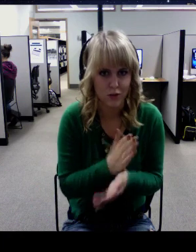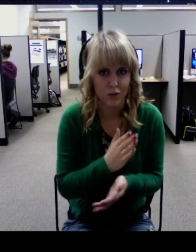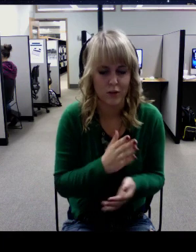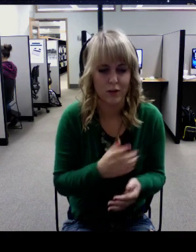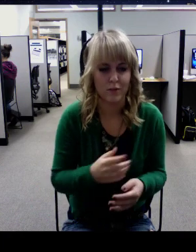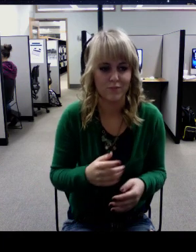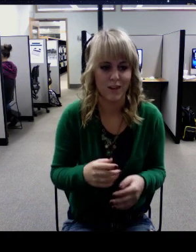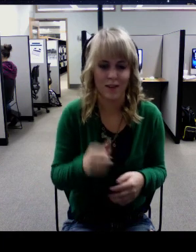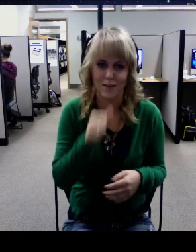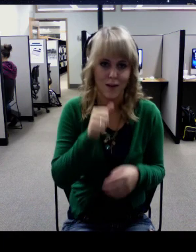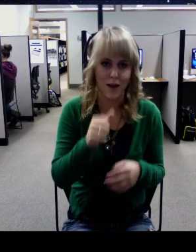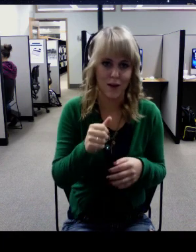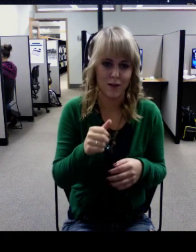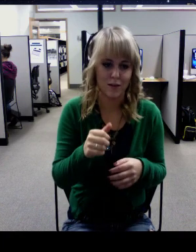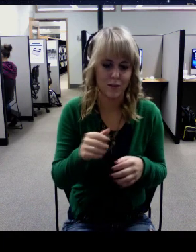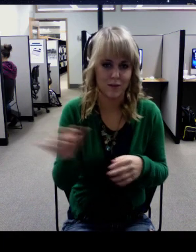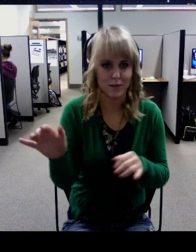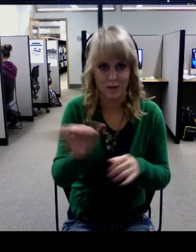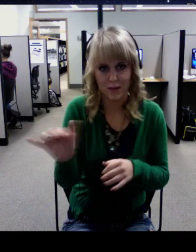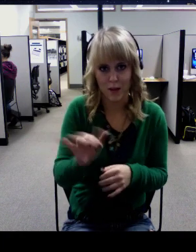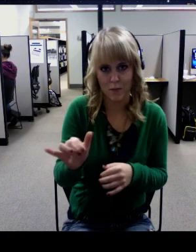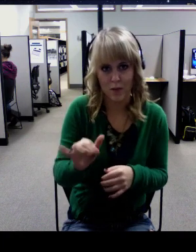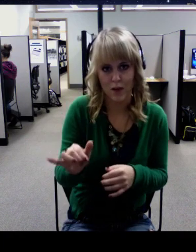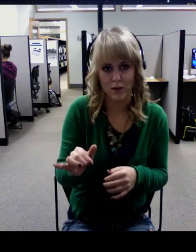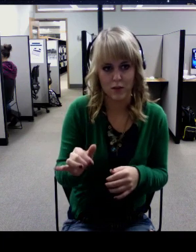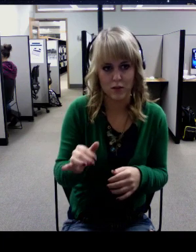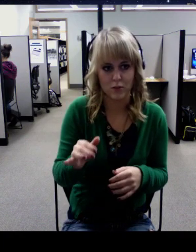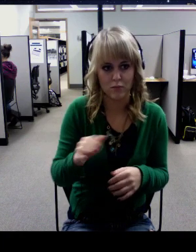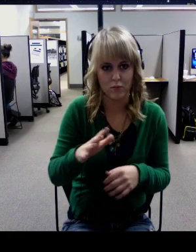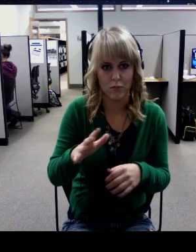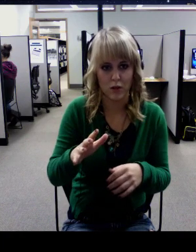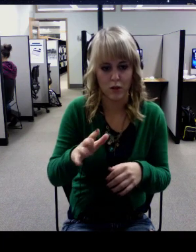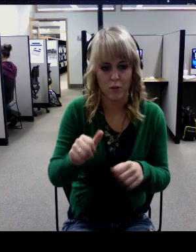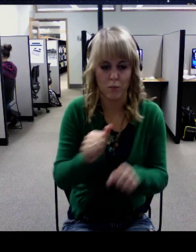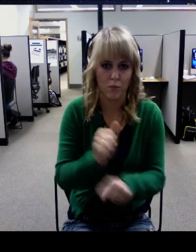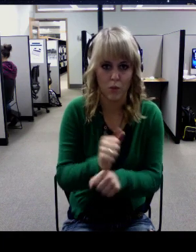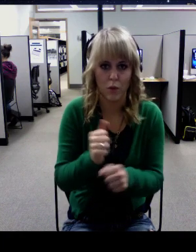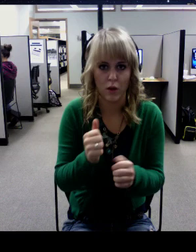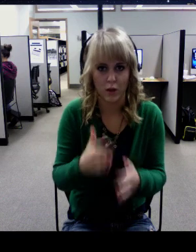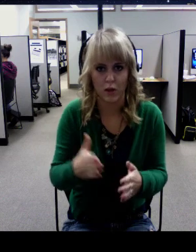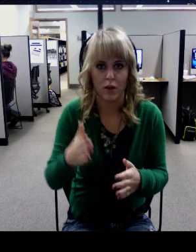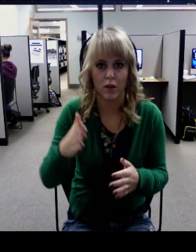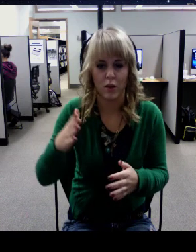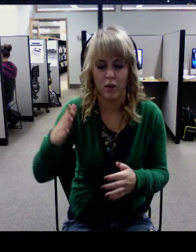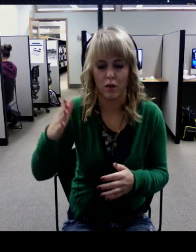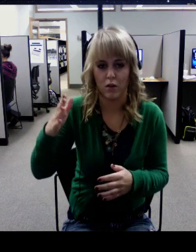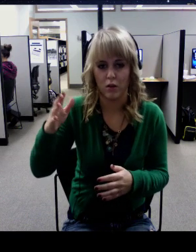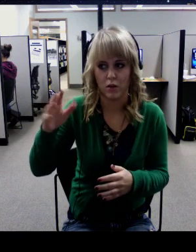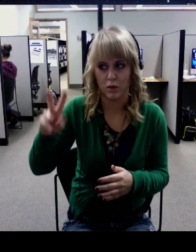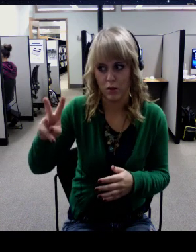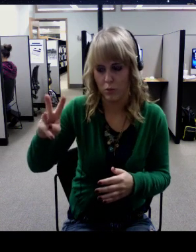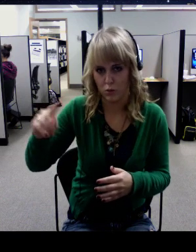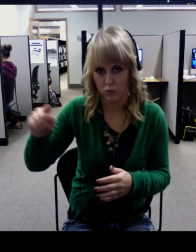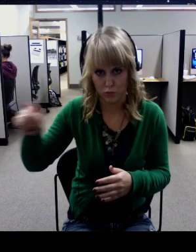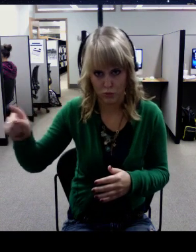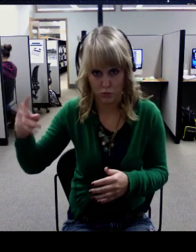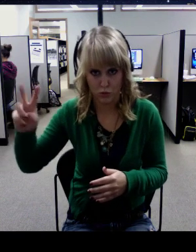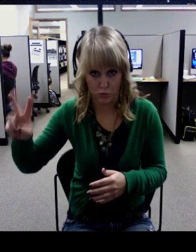independent contractor gets a 1099 that lists their income and must be reported on a Schedule C, which is